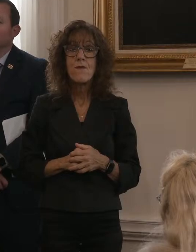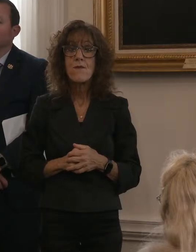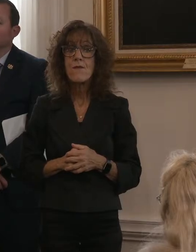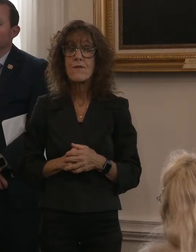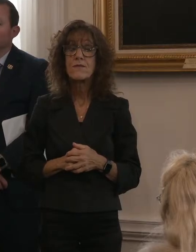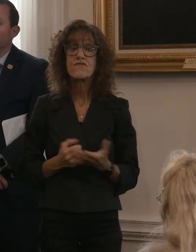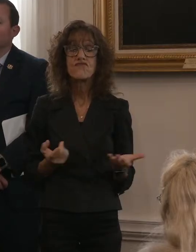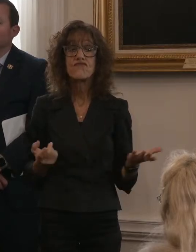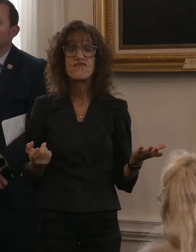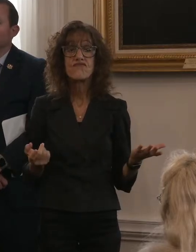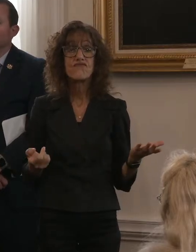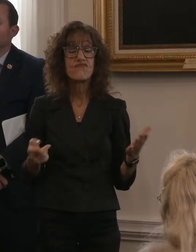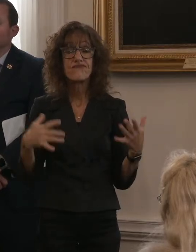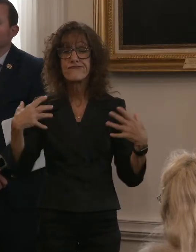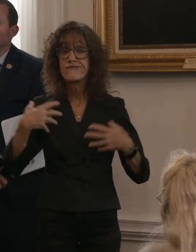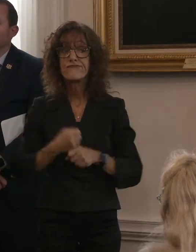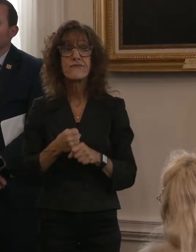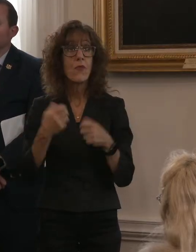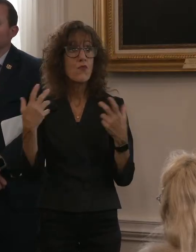Here's the bottom line.